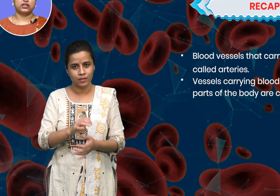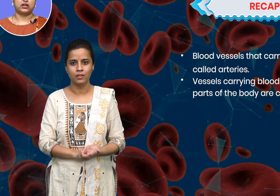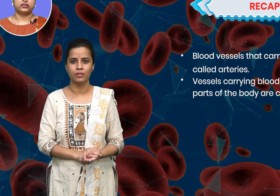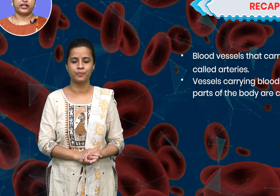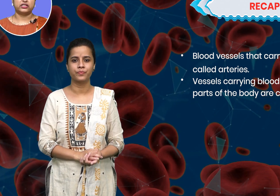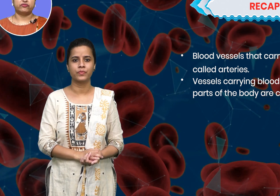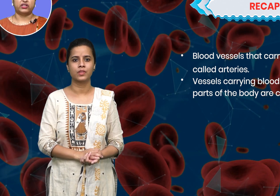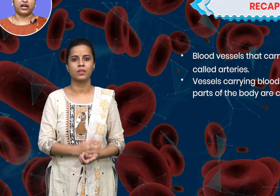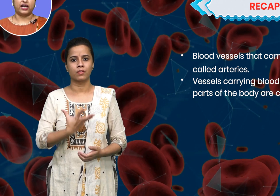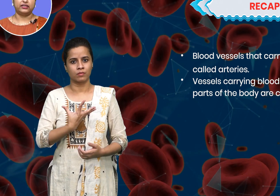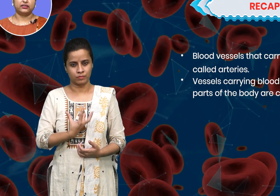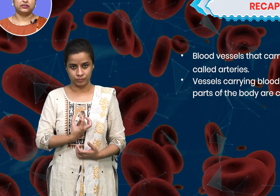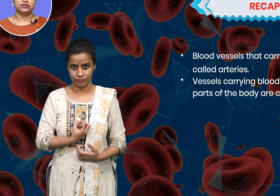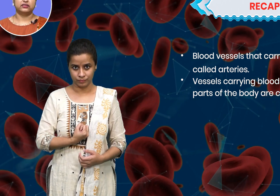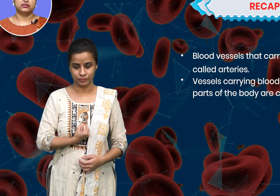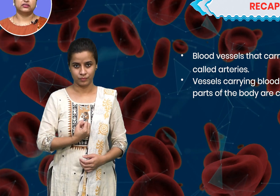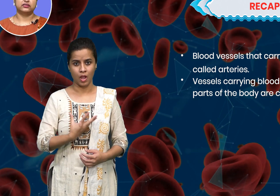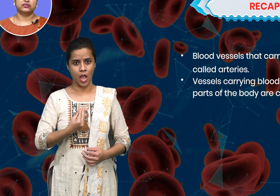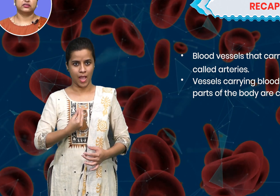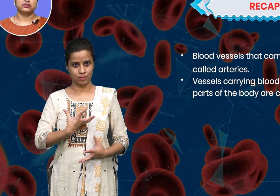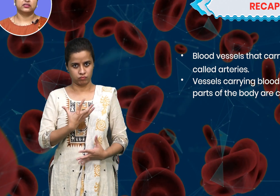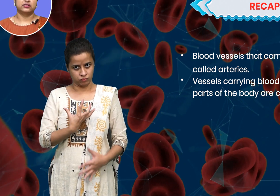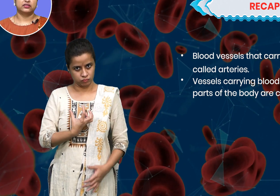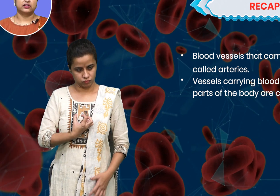Due to the contraction of the heart,